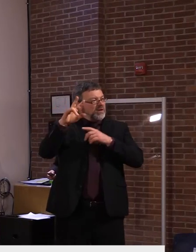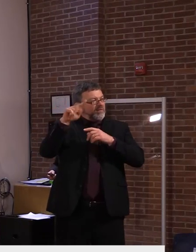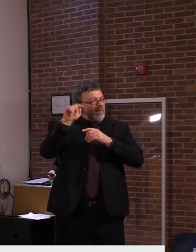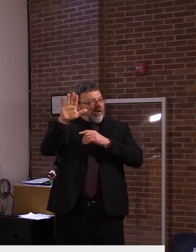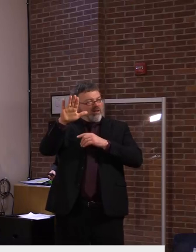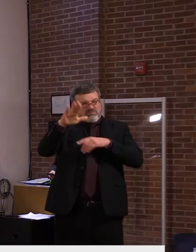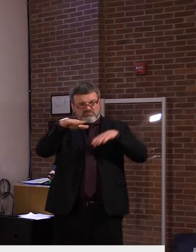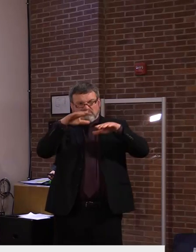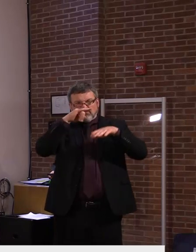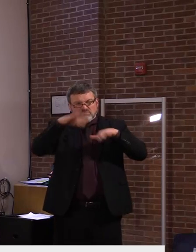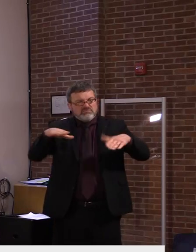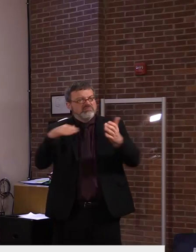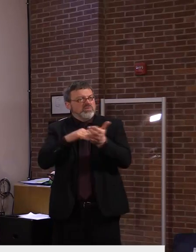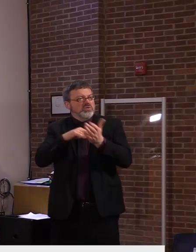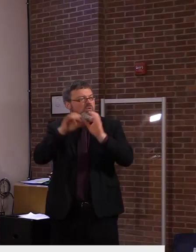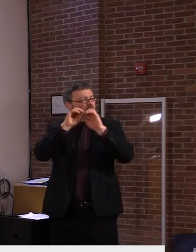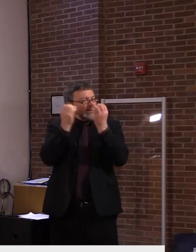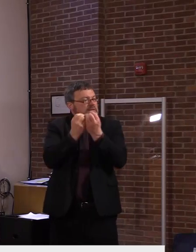healthvermont.gov/kidsvaccine.